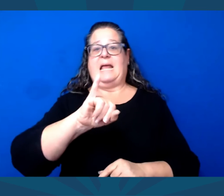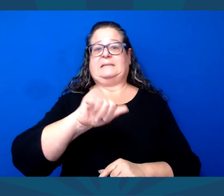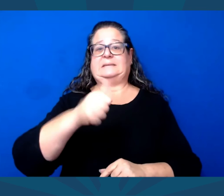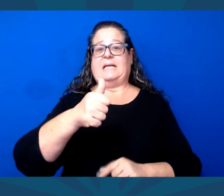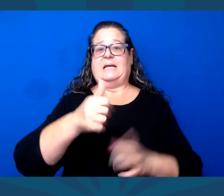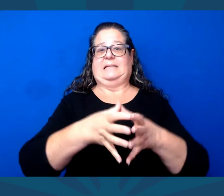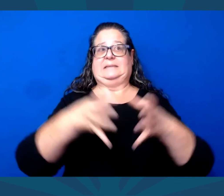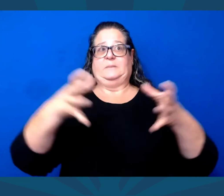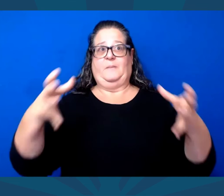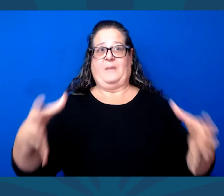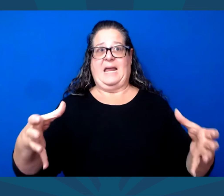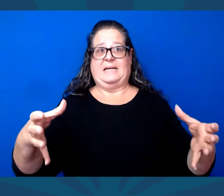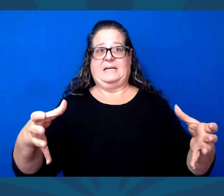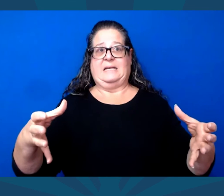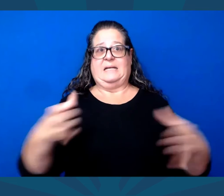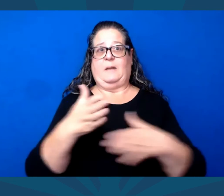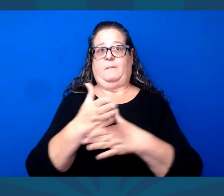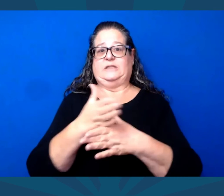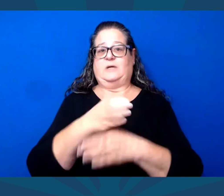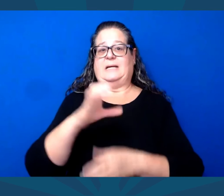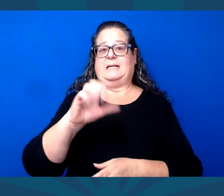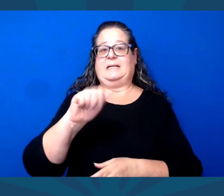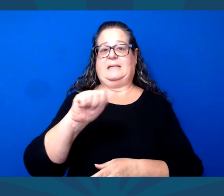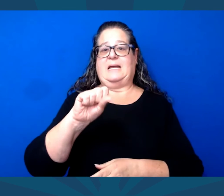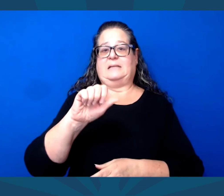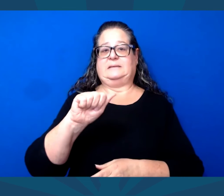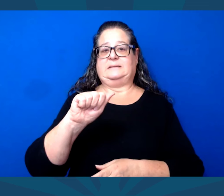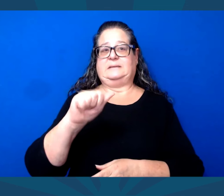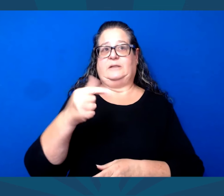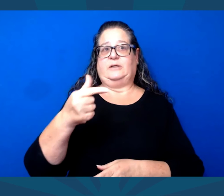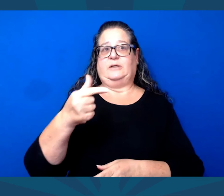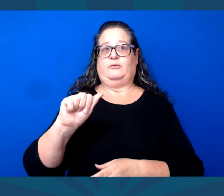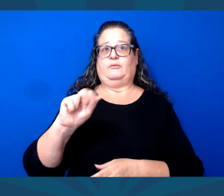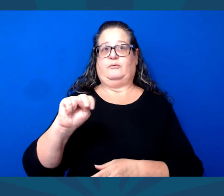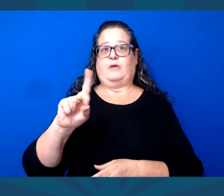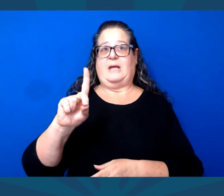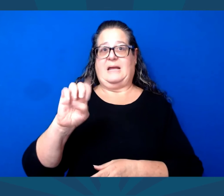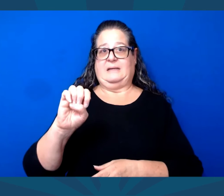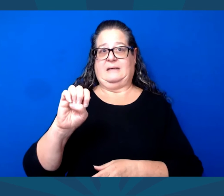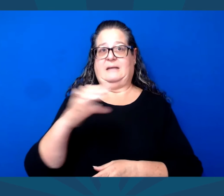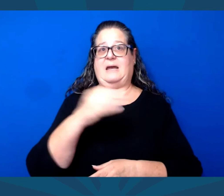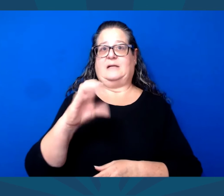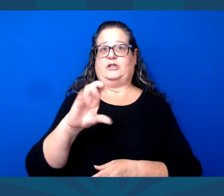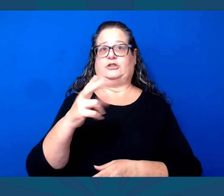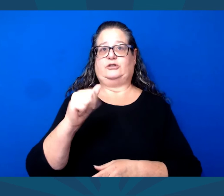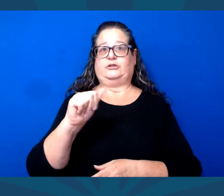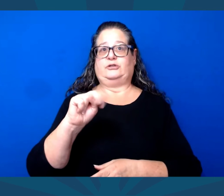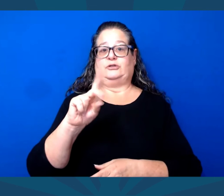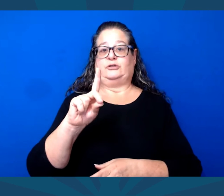Transportation infrastructure is an important point of focus, especially as it pertains to the I-10 expansion